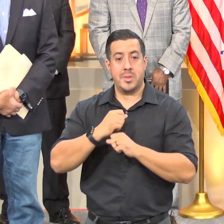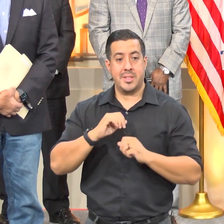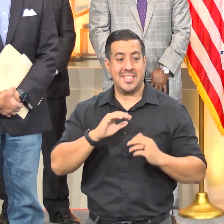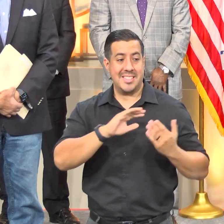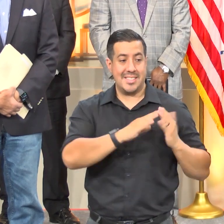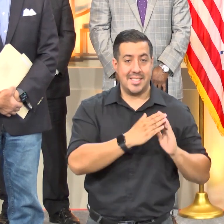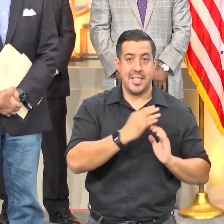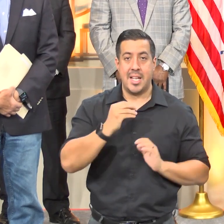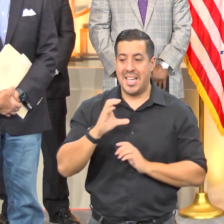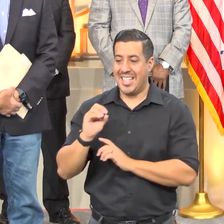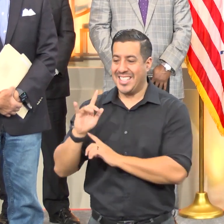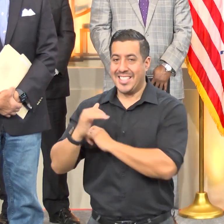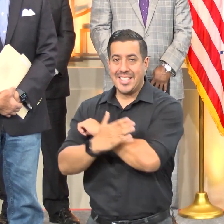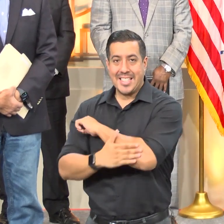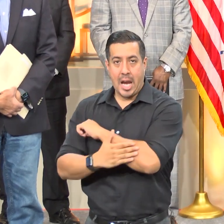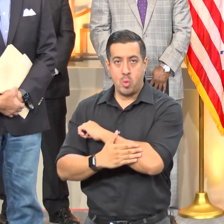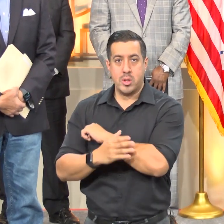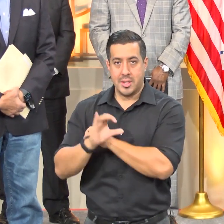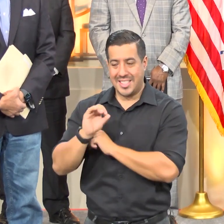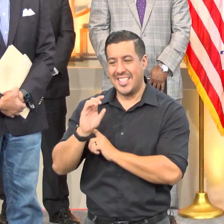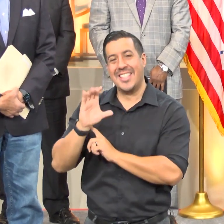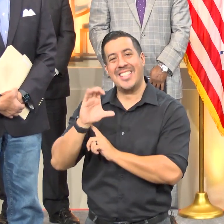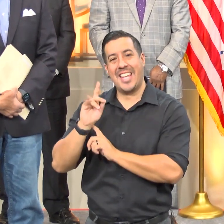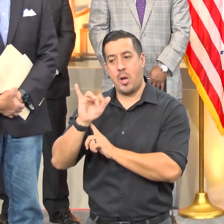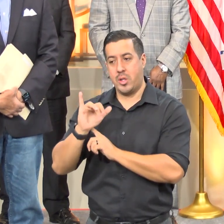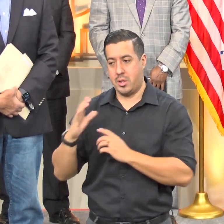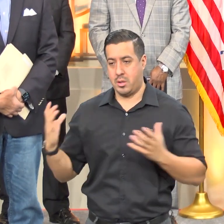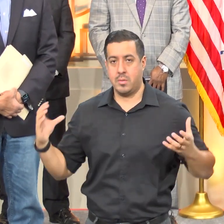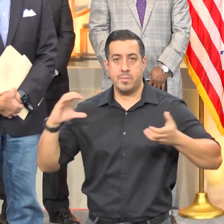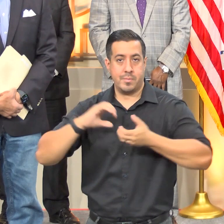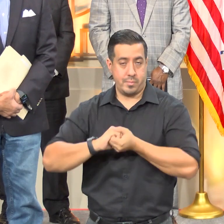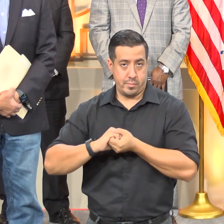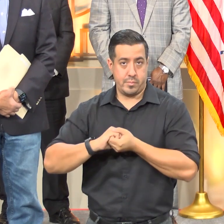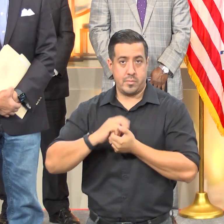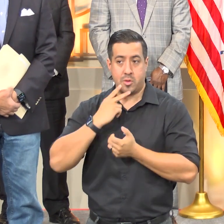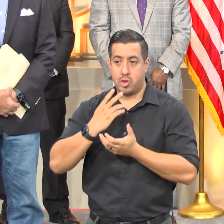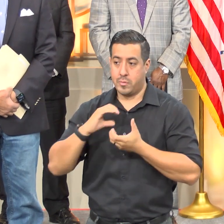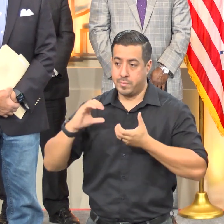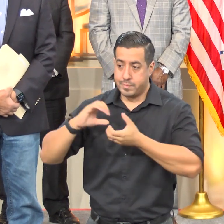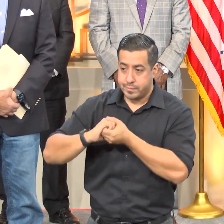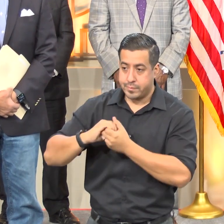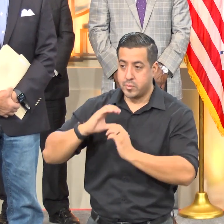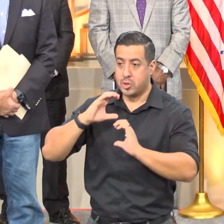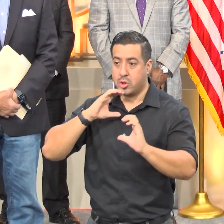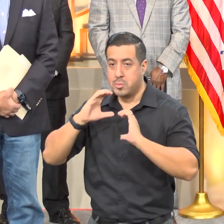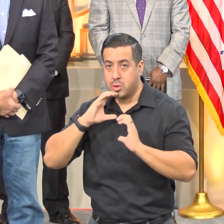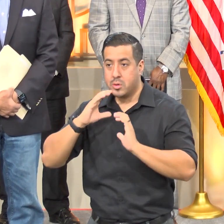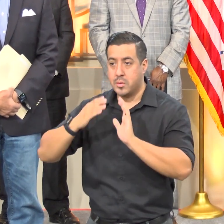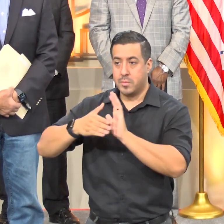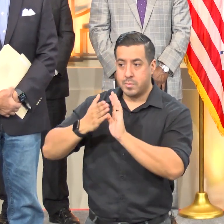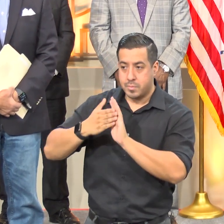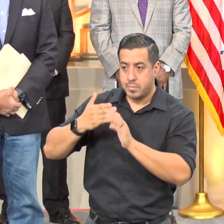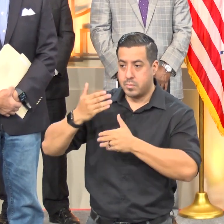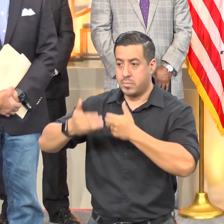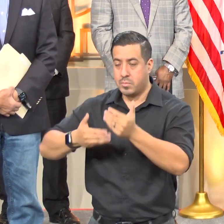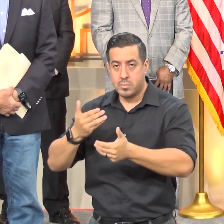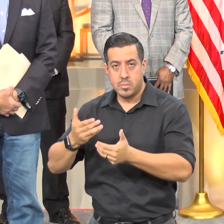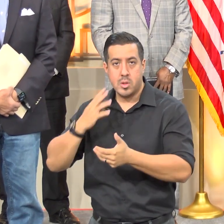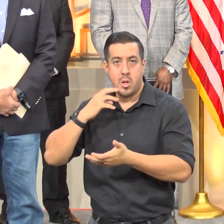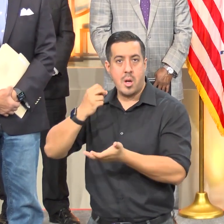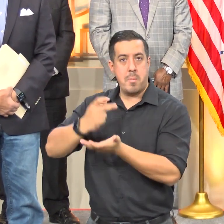the county, a seamless system of coordination, communication, protocols, and